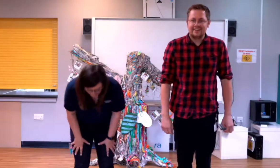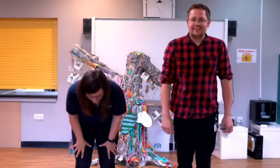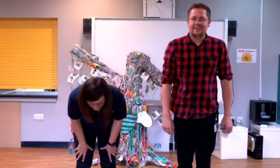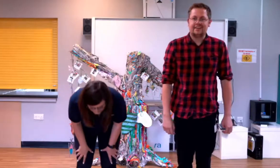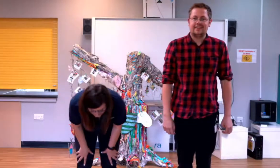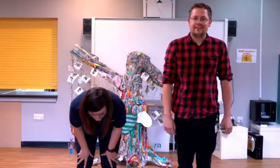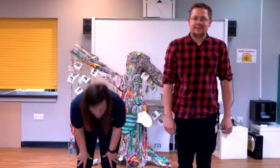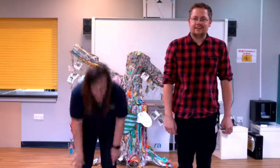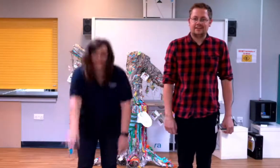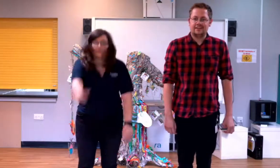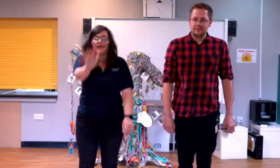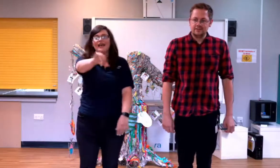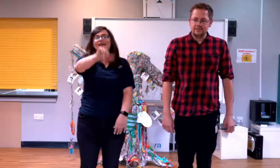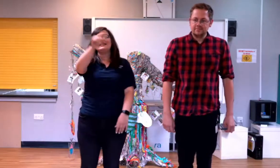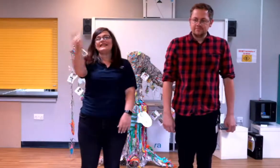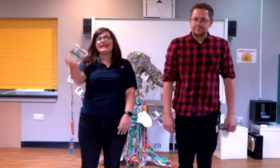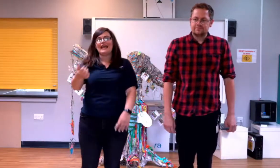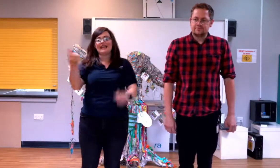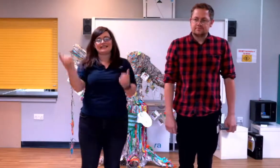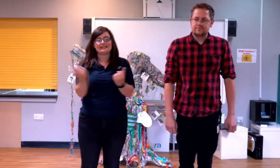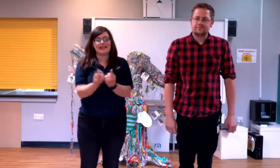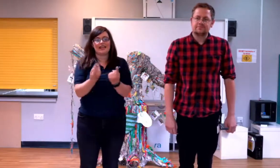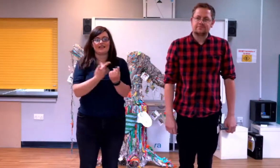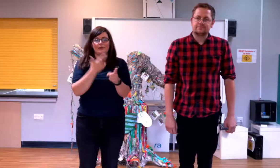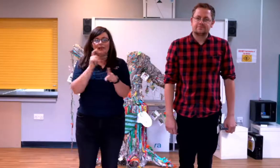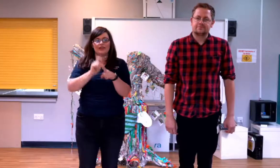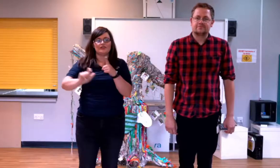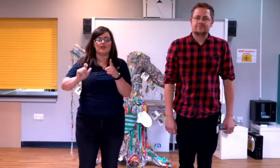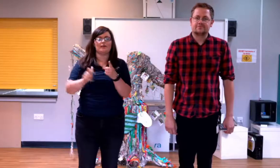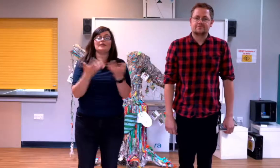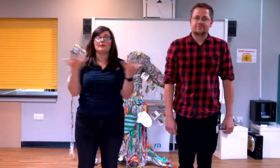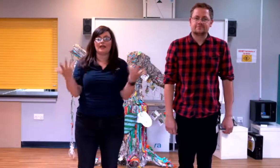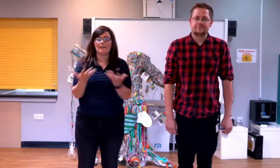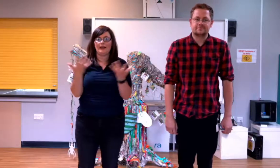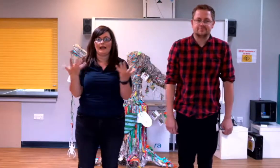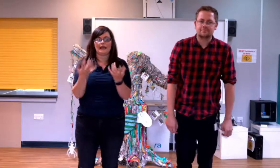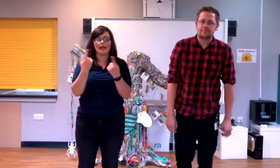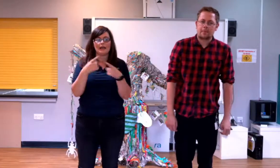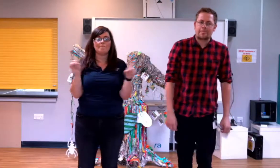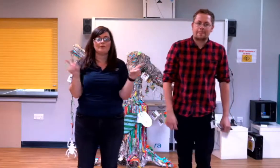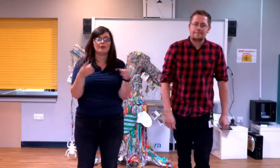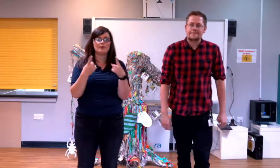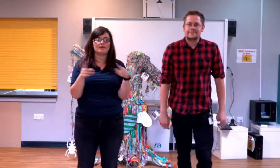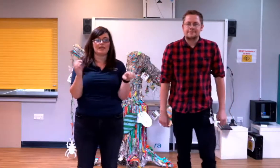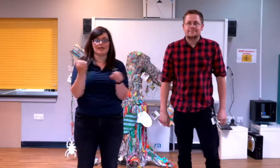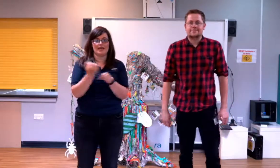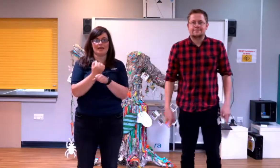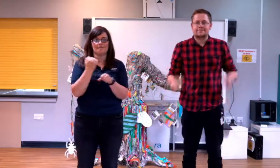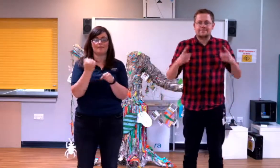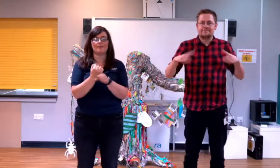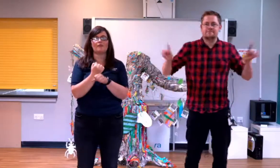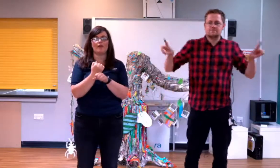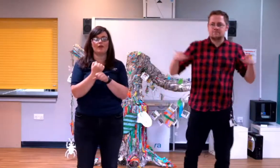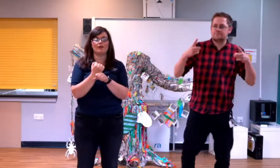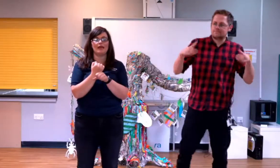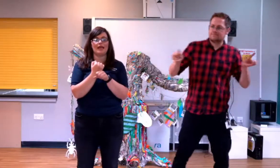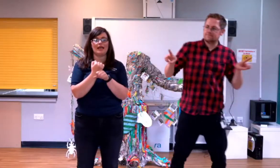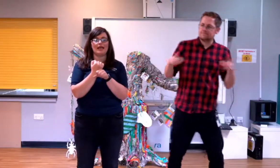Right. The next thing that we're going to do is we're going to play a music game. So